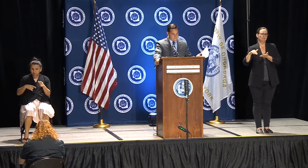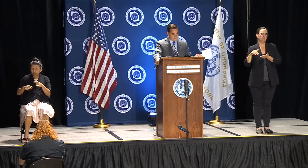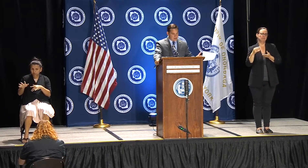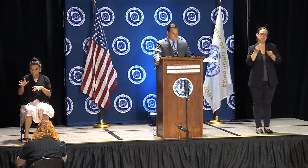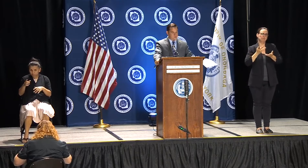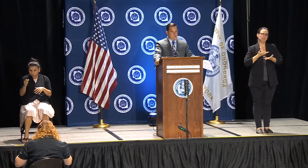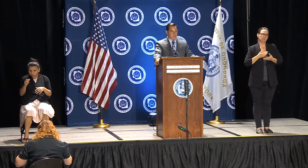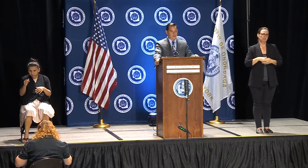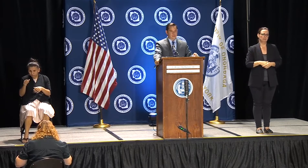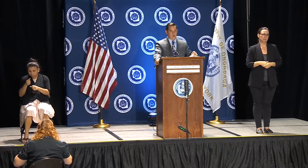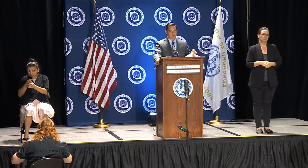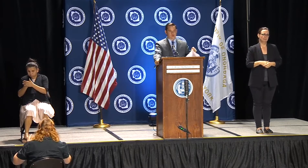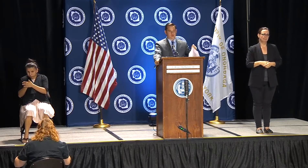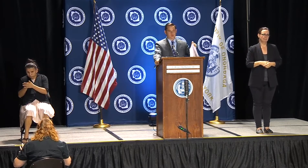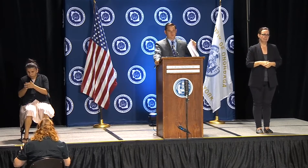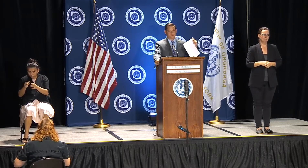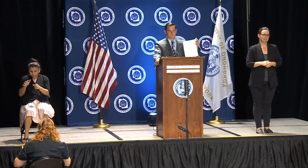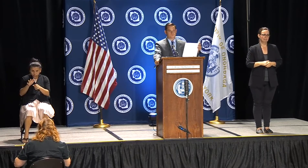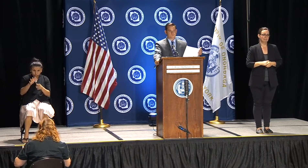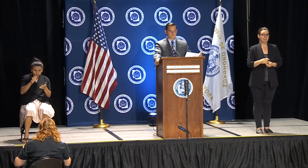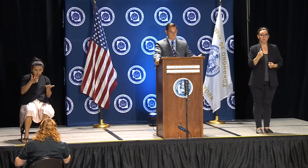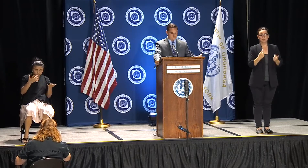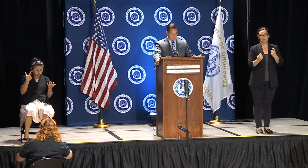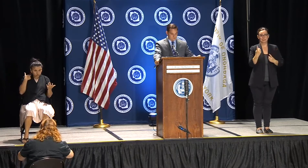Saying that, happy to take questions.